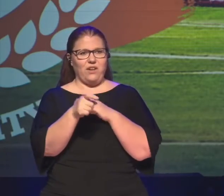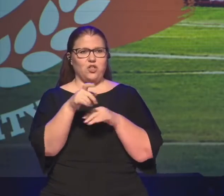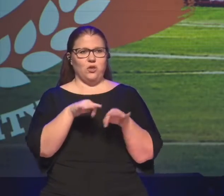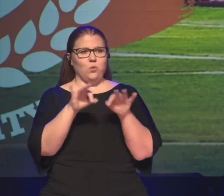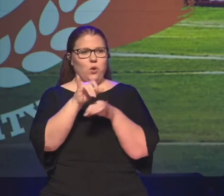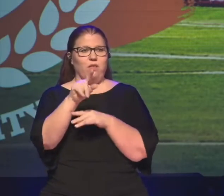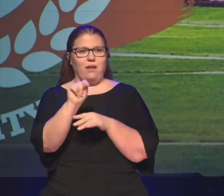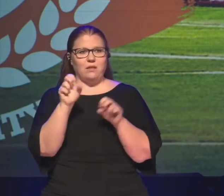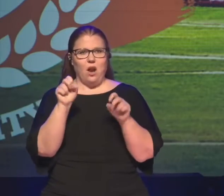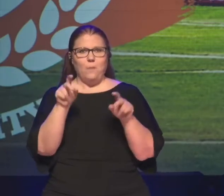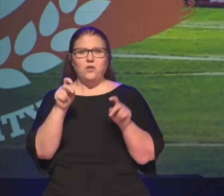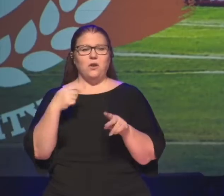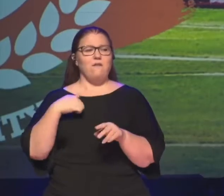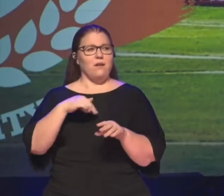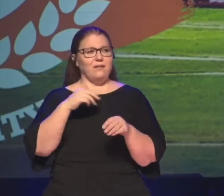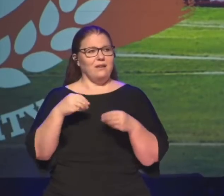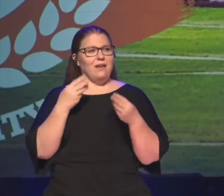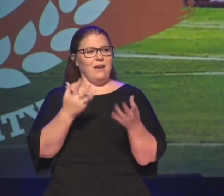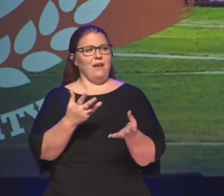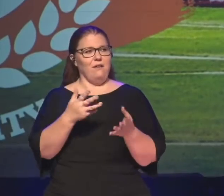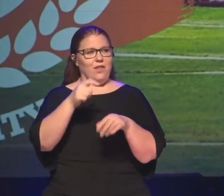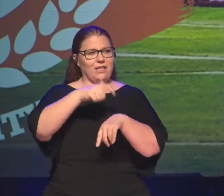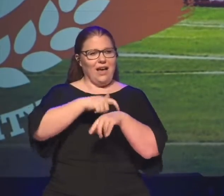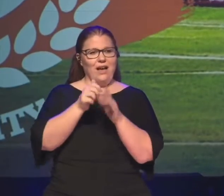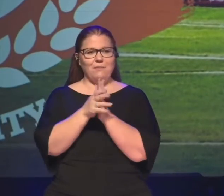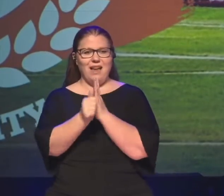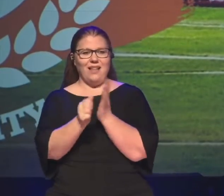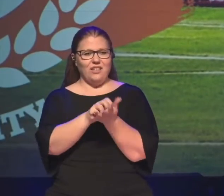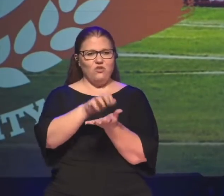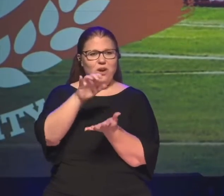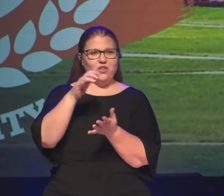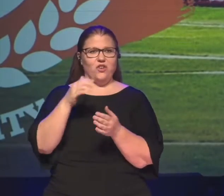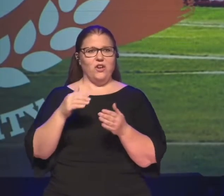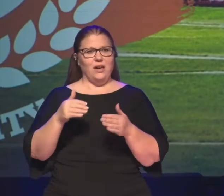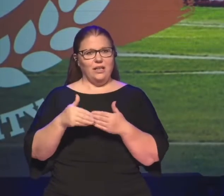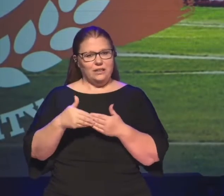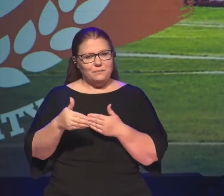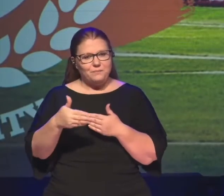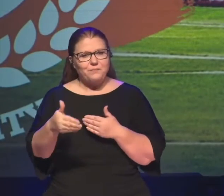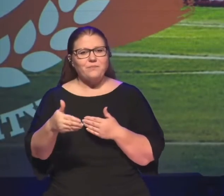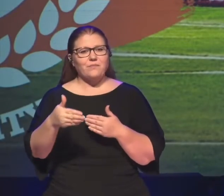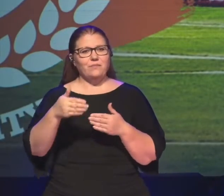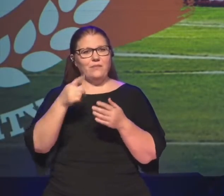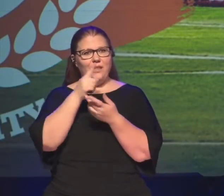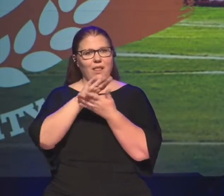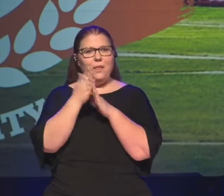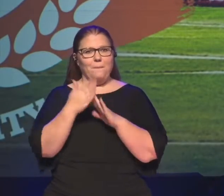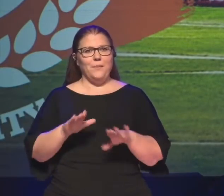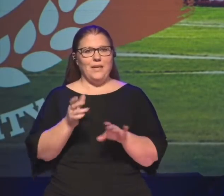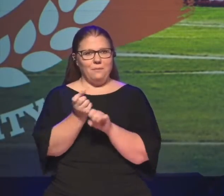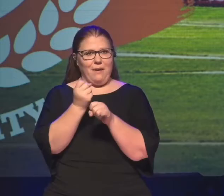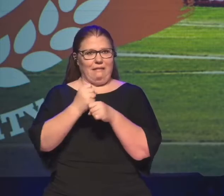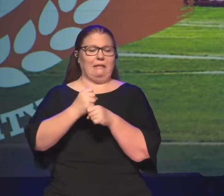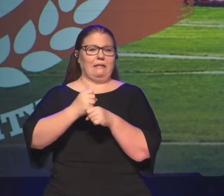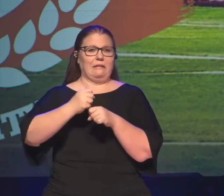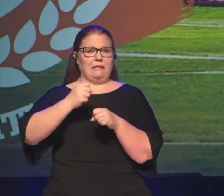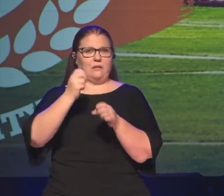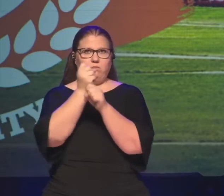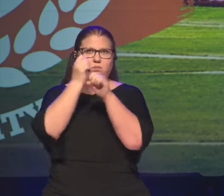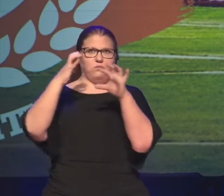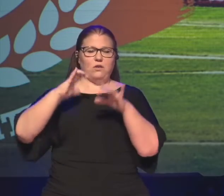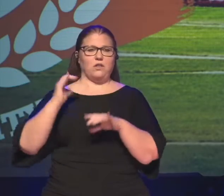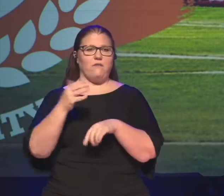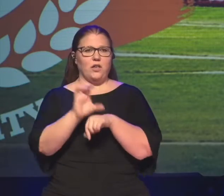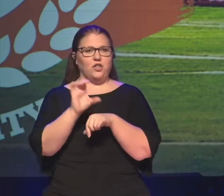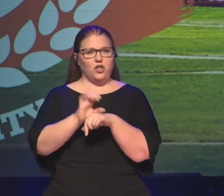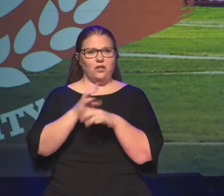as an opportunity for us to give our time, talent, and treasure to forward the peacemaking vision of our church. Right? With our values of